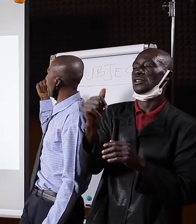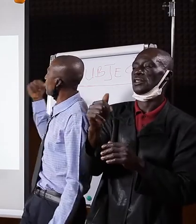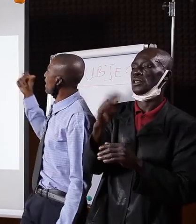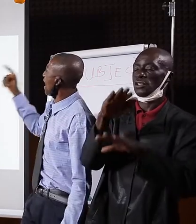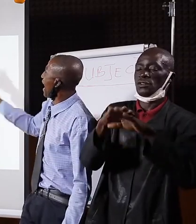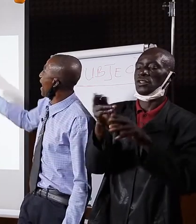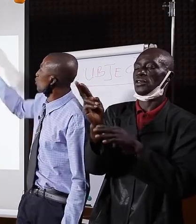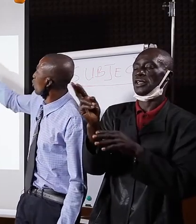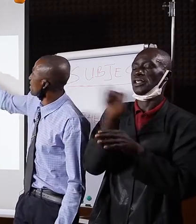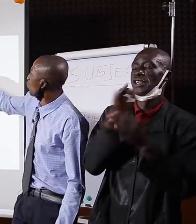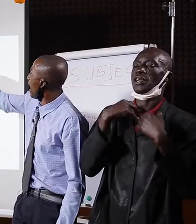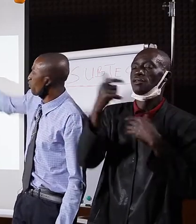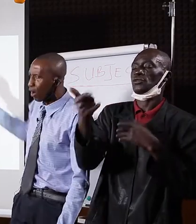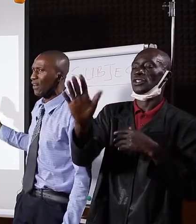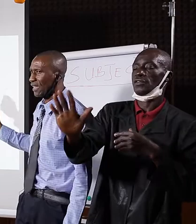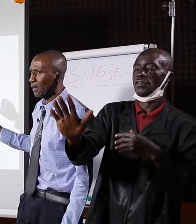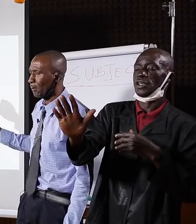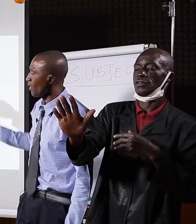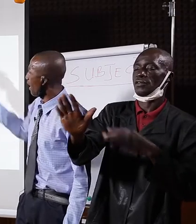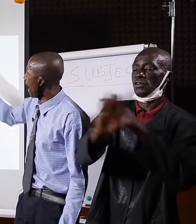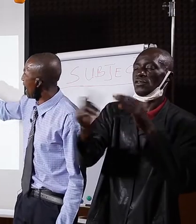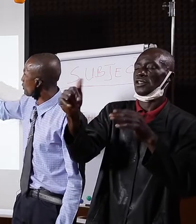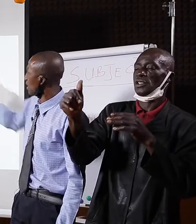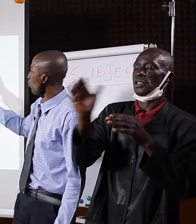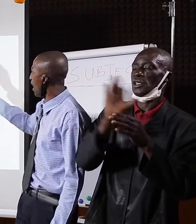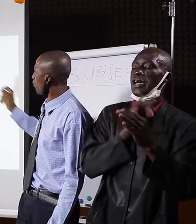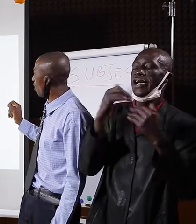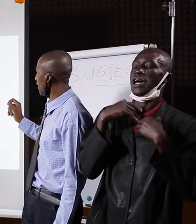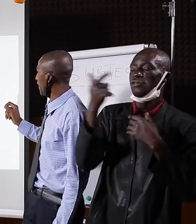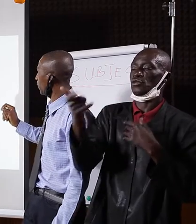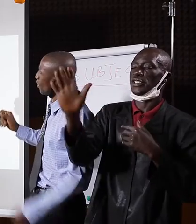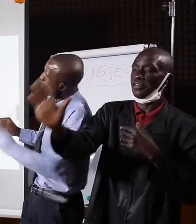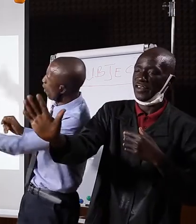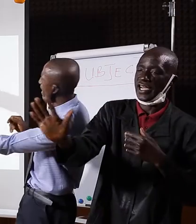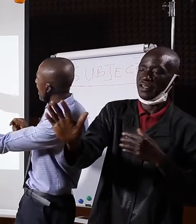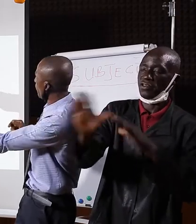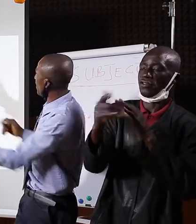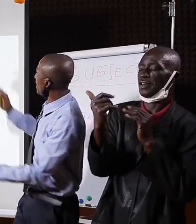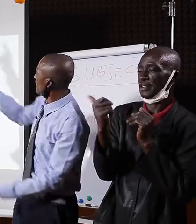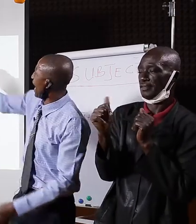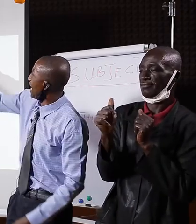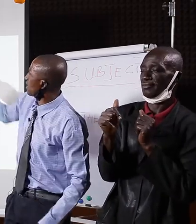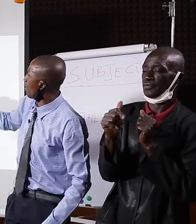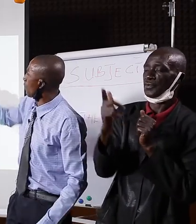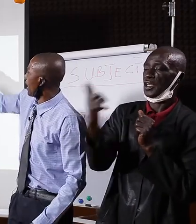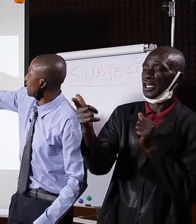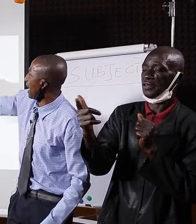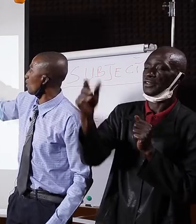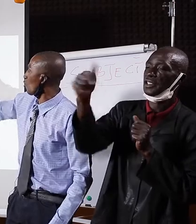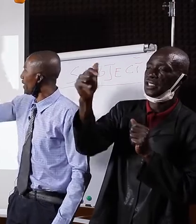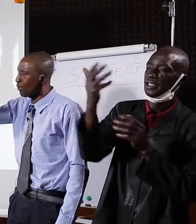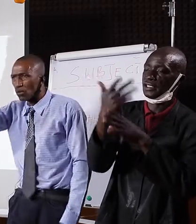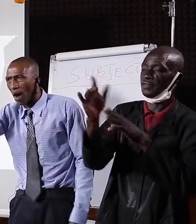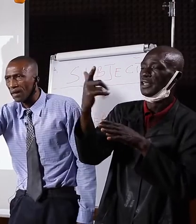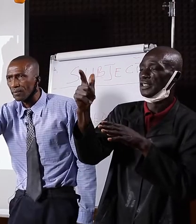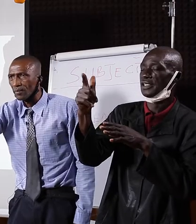the right, I have 25 over 10. I have 25 over 10. On the left, 10 divided by 10,